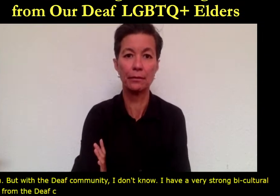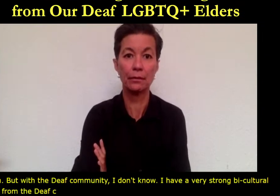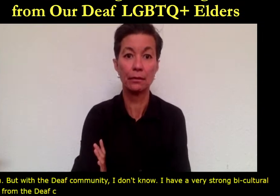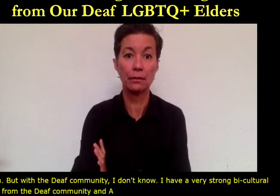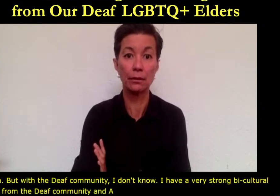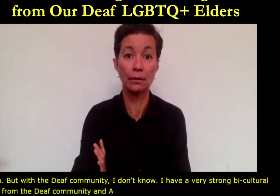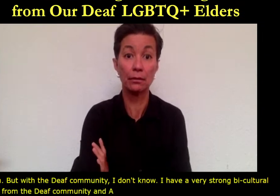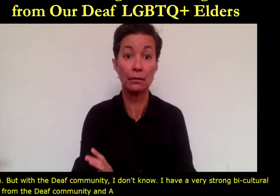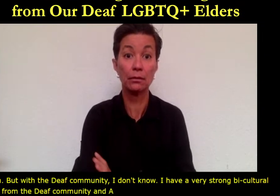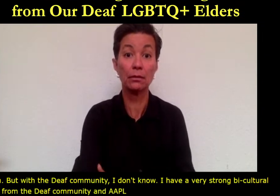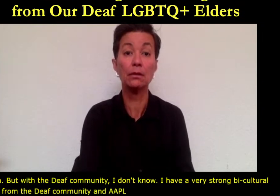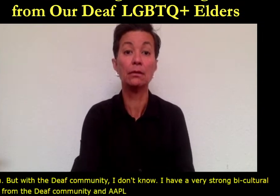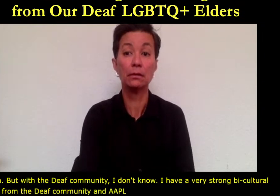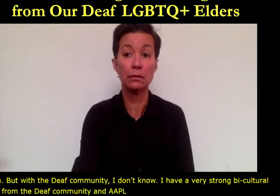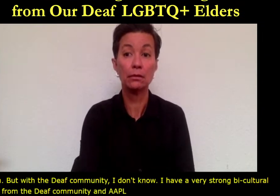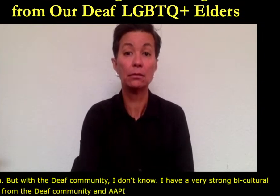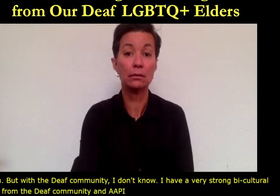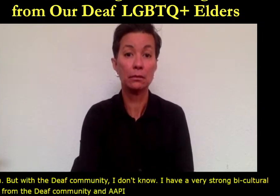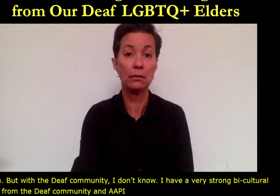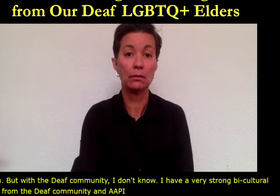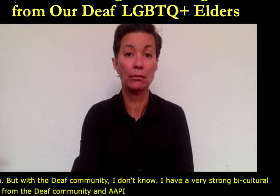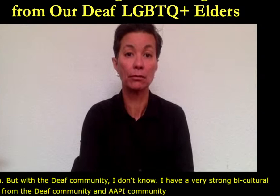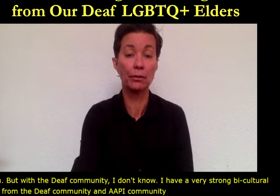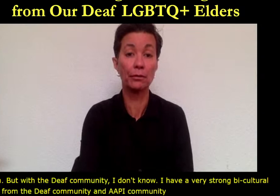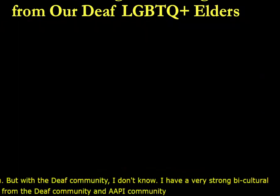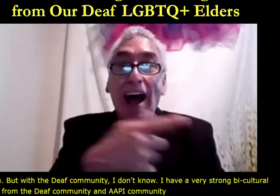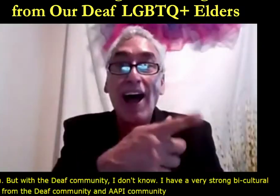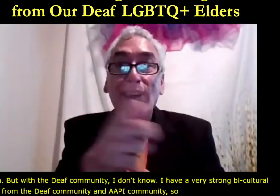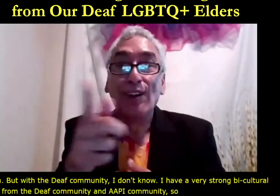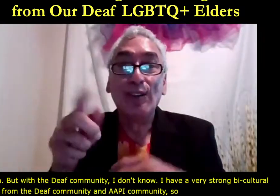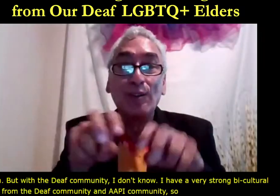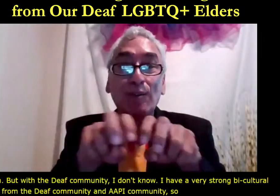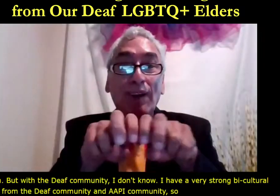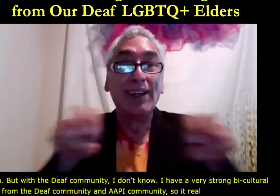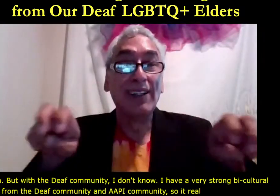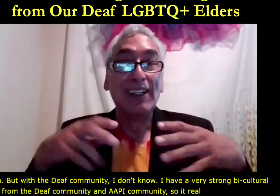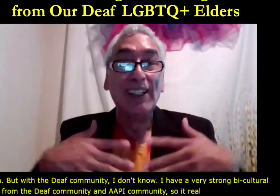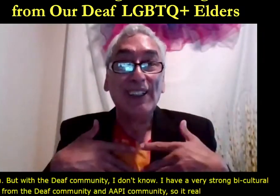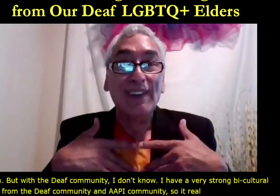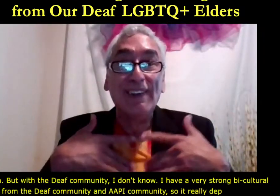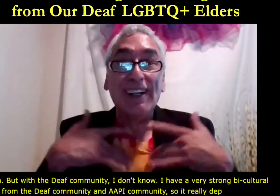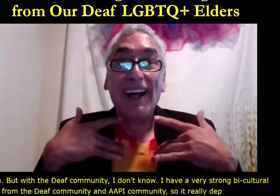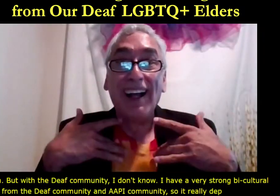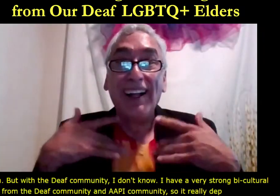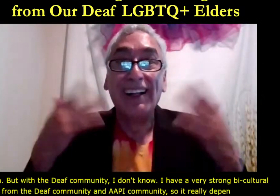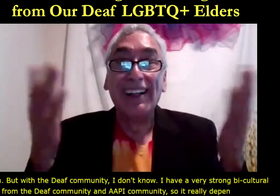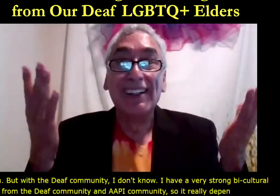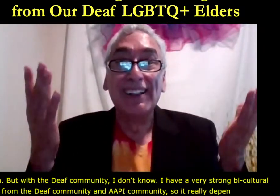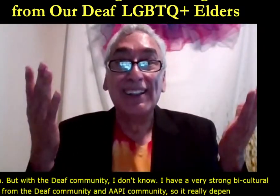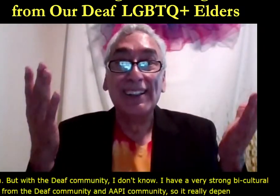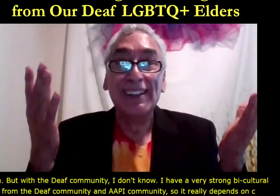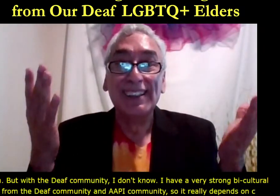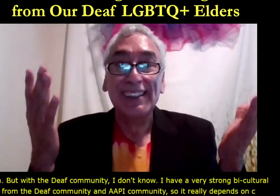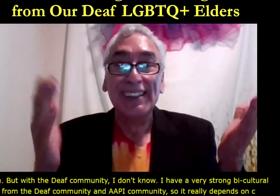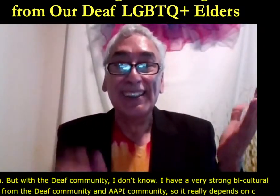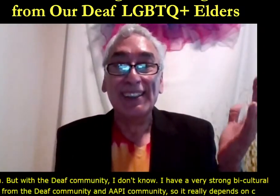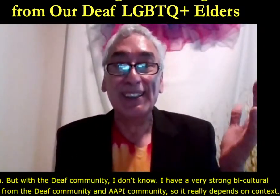Well, then I think that's it with the questions. So now, how is everybody feeling right now?